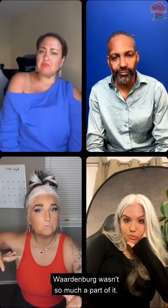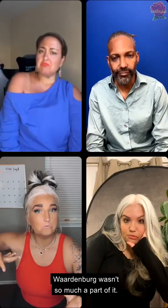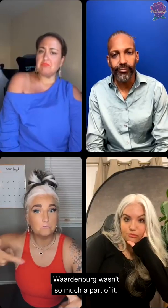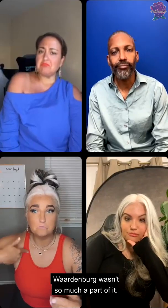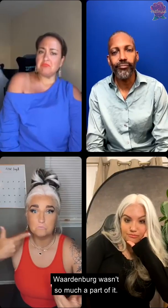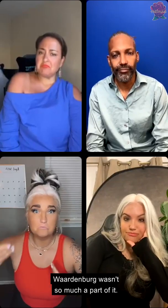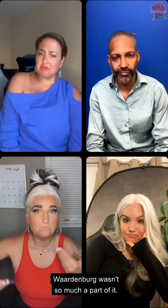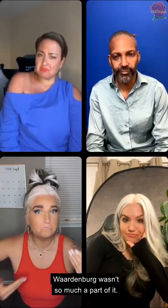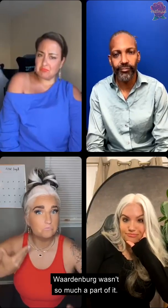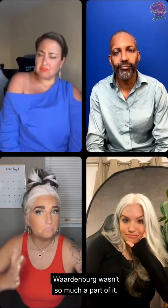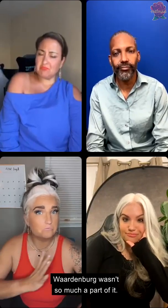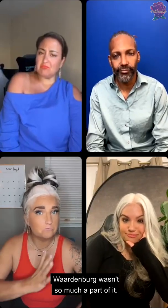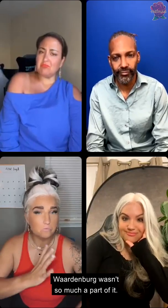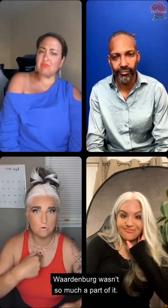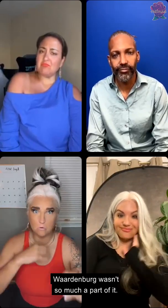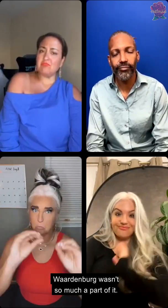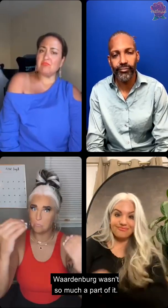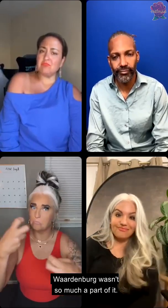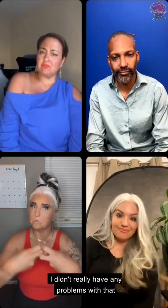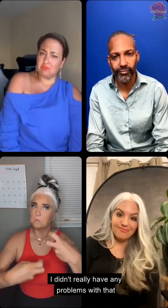of it.